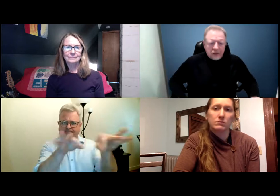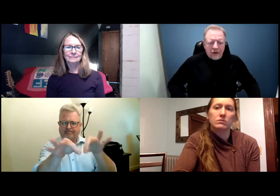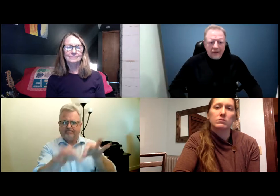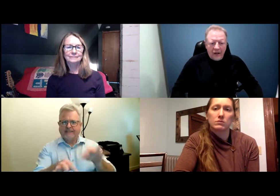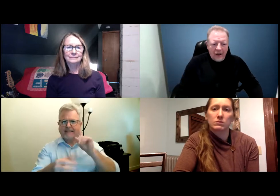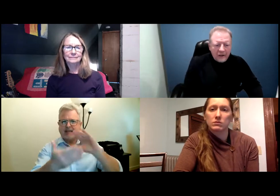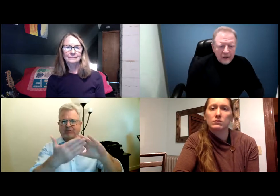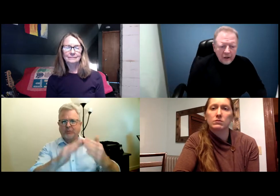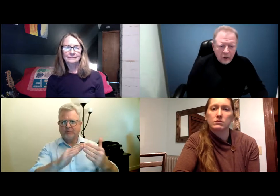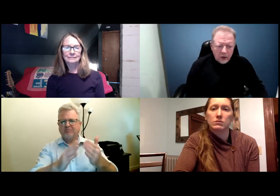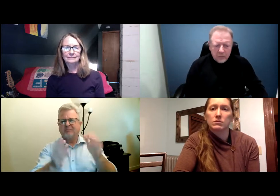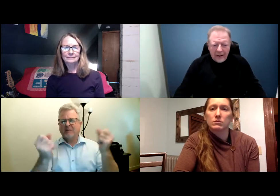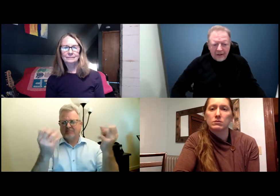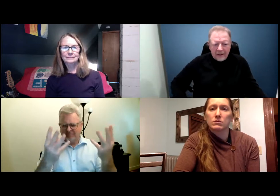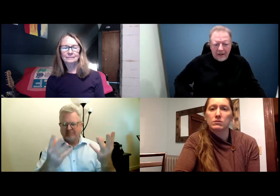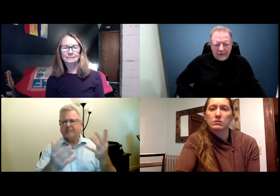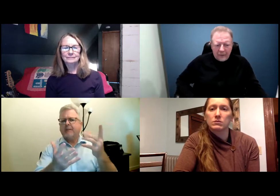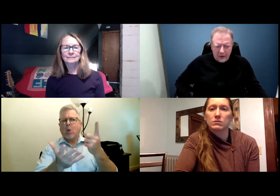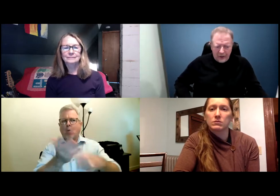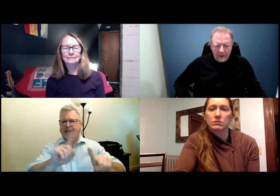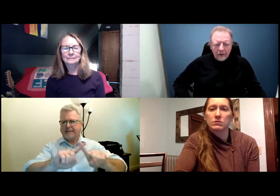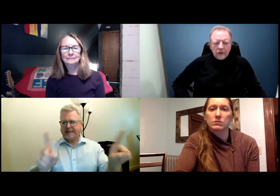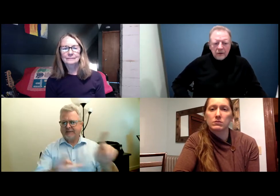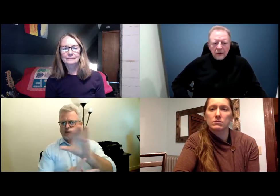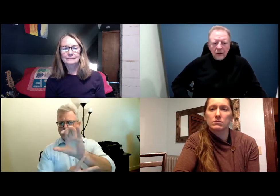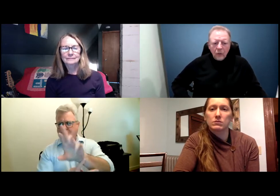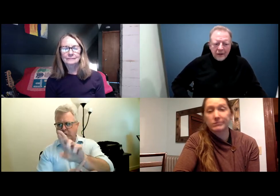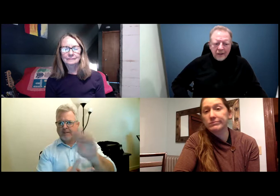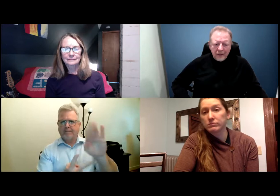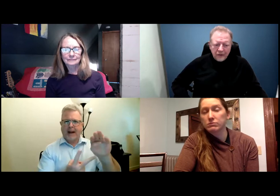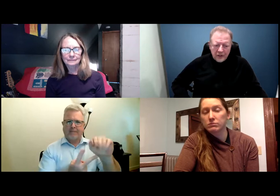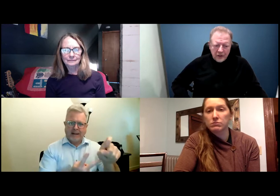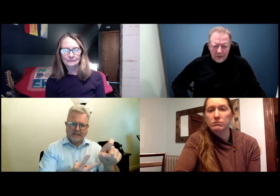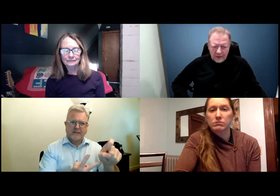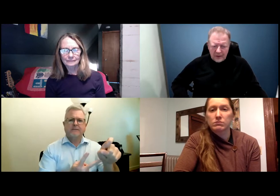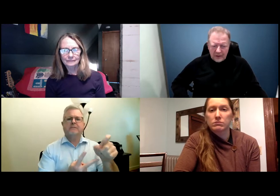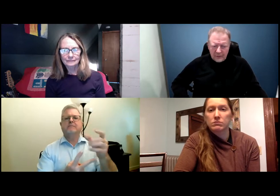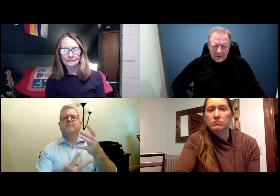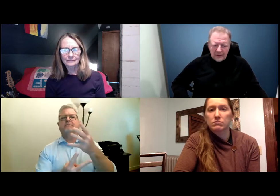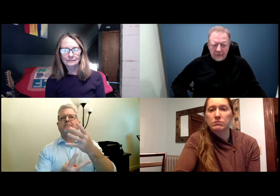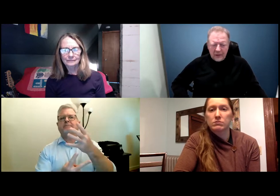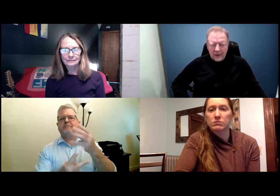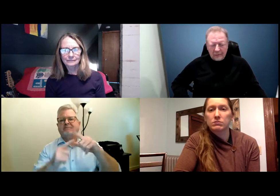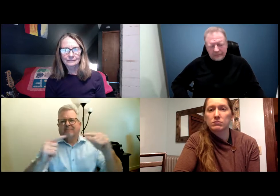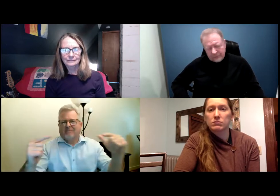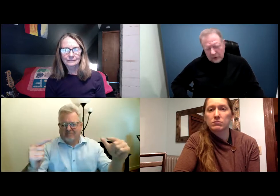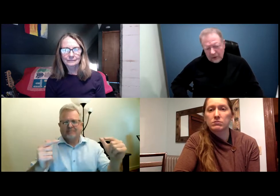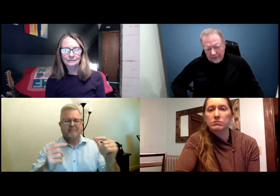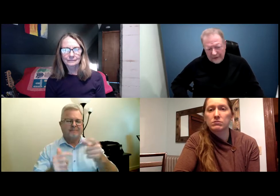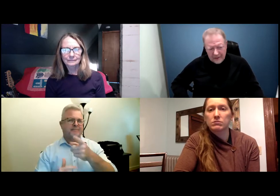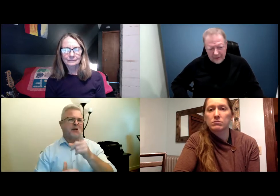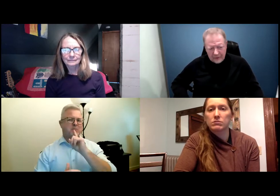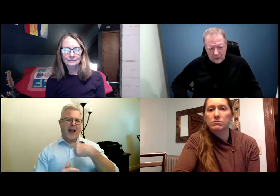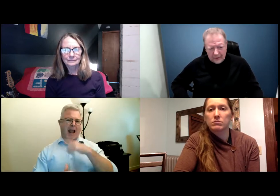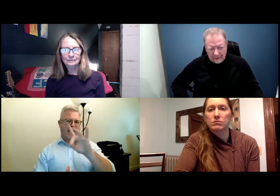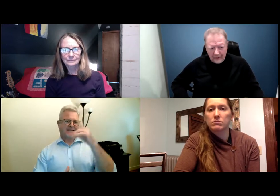basically create a vlog to explain to the deaf community what the difference is with the two different